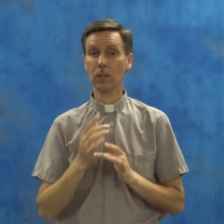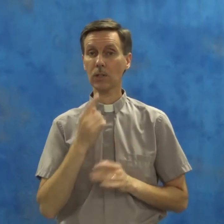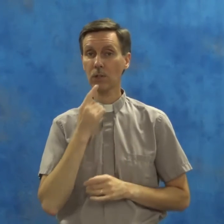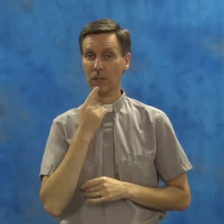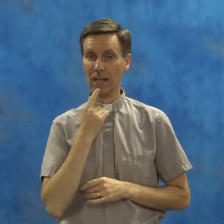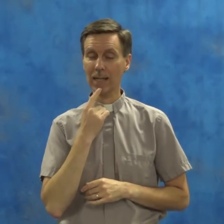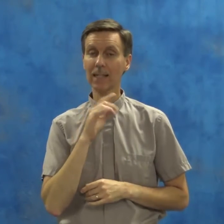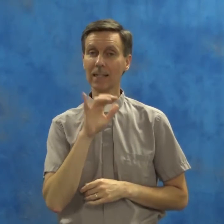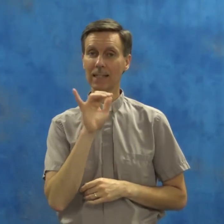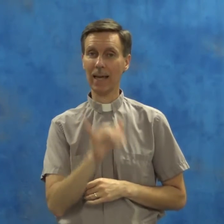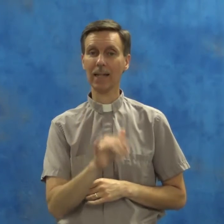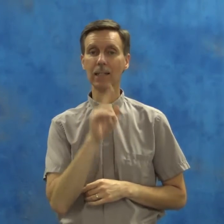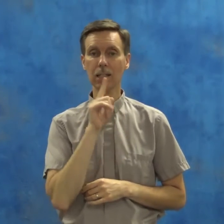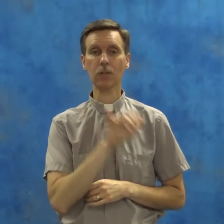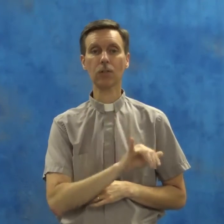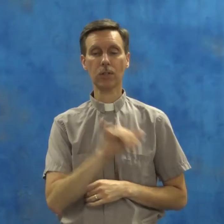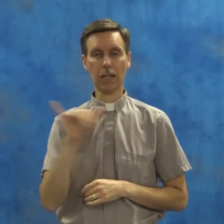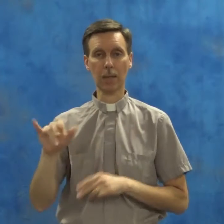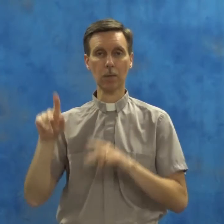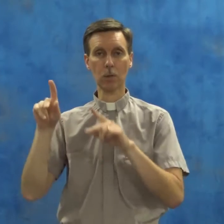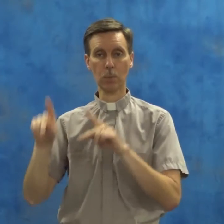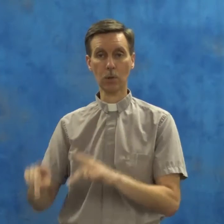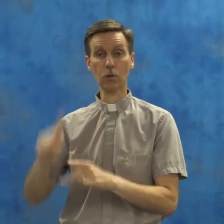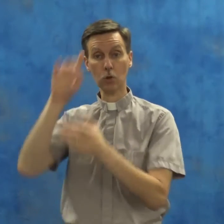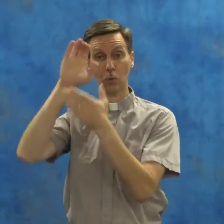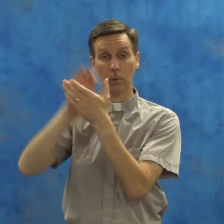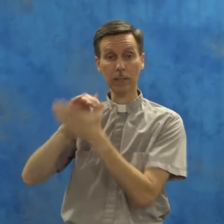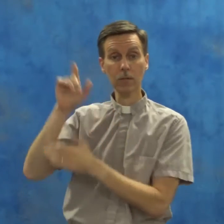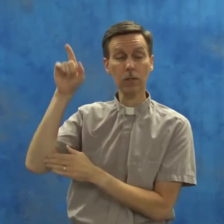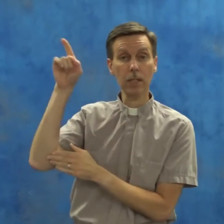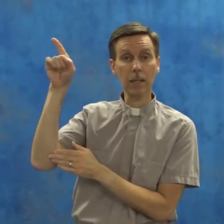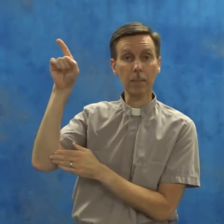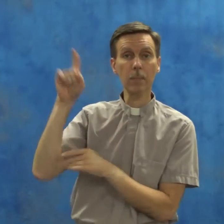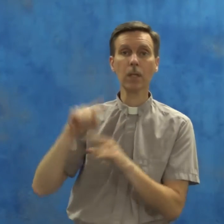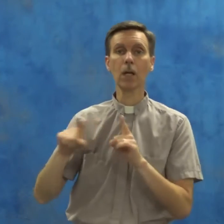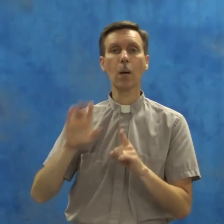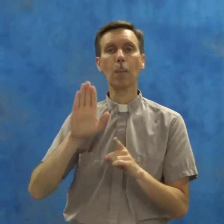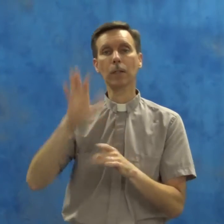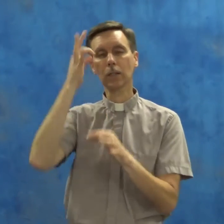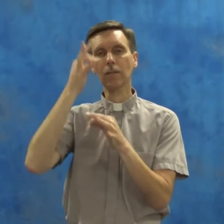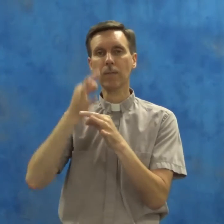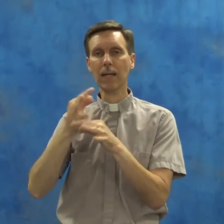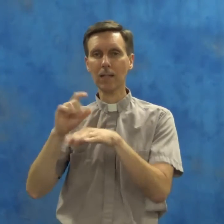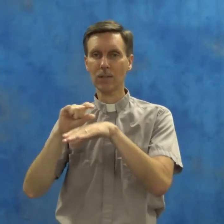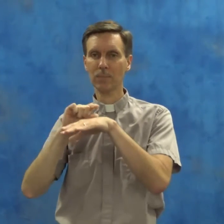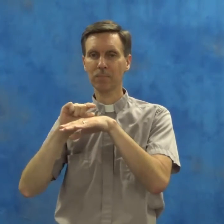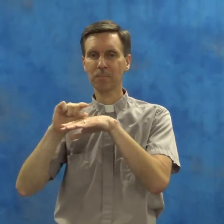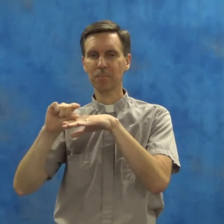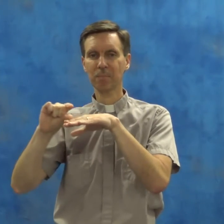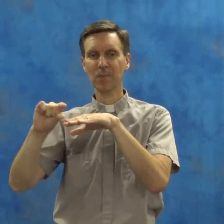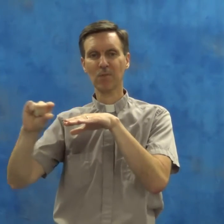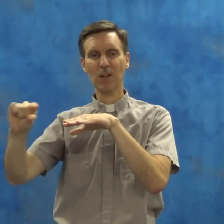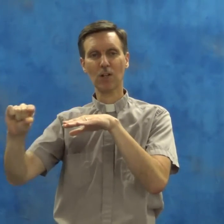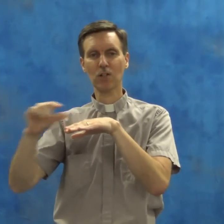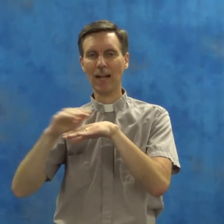Jesus said that is the same as a person who believes in him, but their faith very